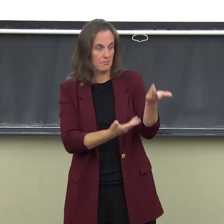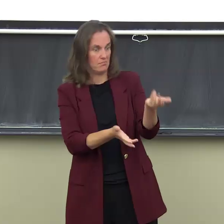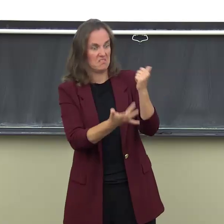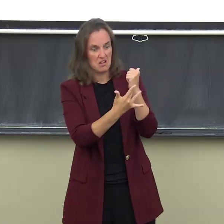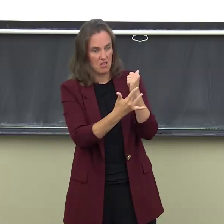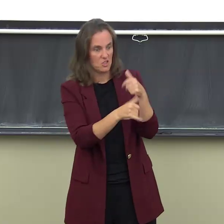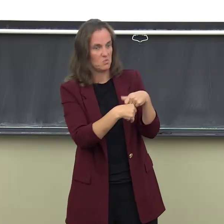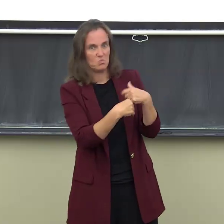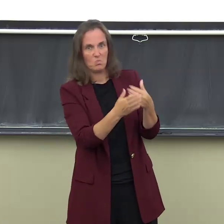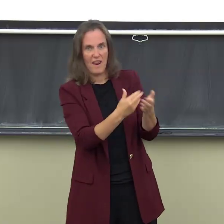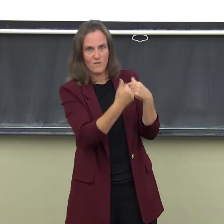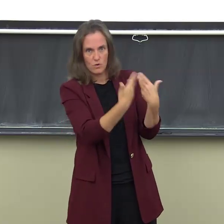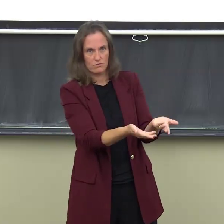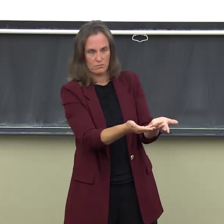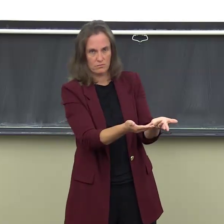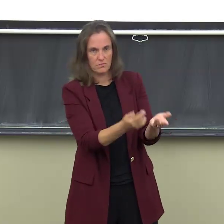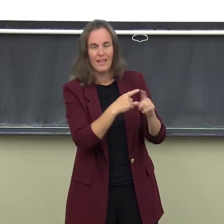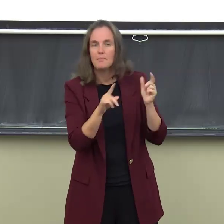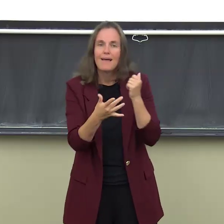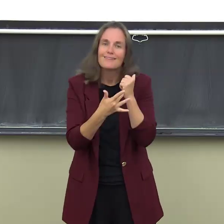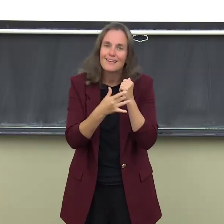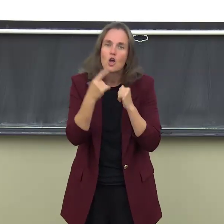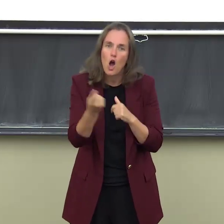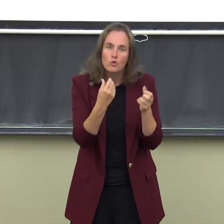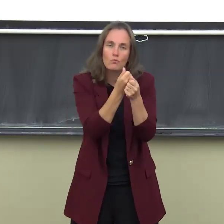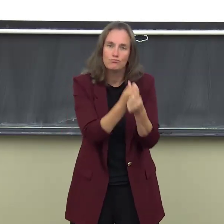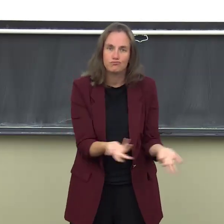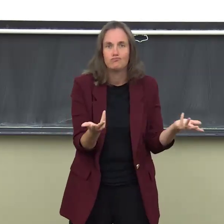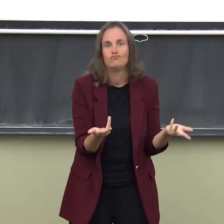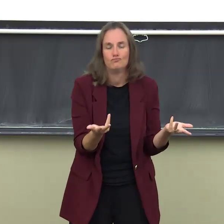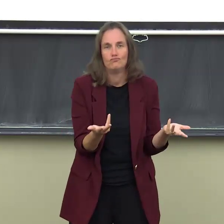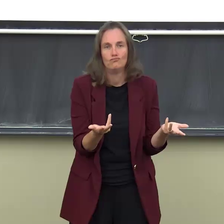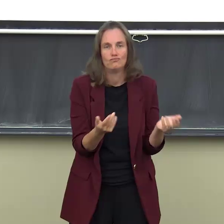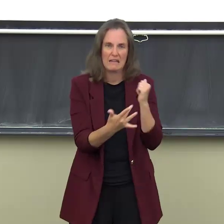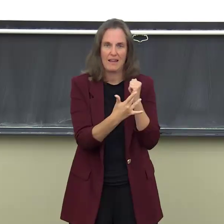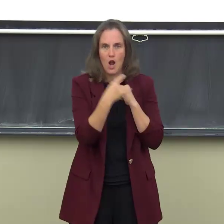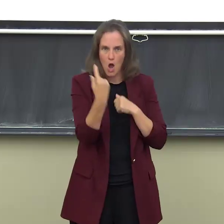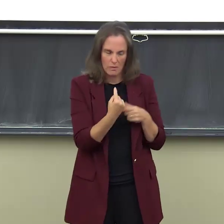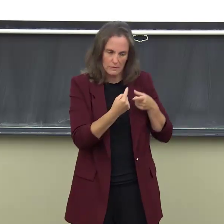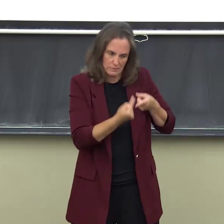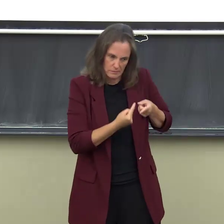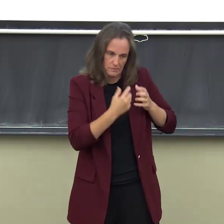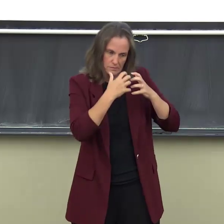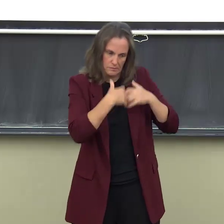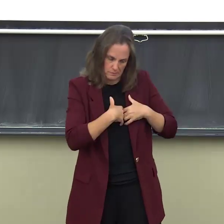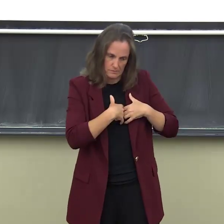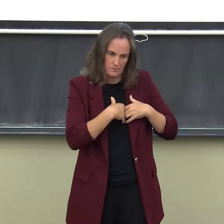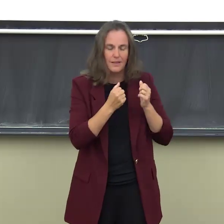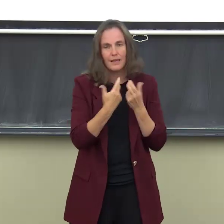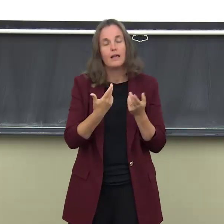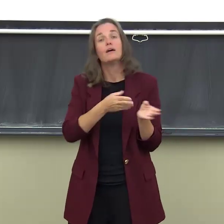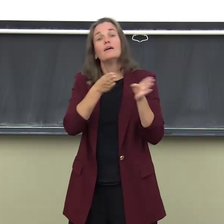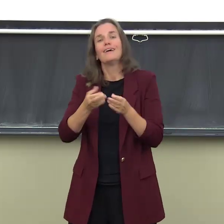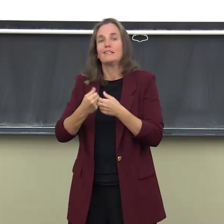that is. But the technology always falls apart, right? The technology always has trouble. And it's the human beings that